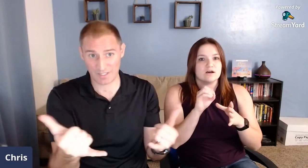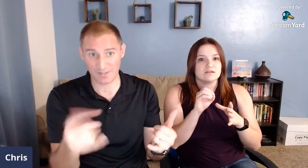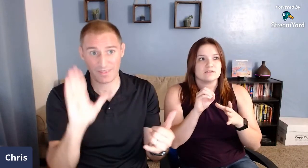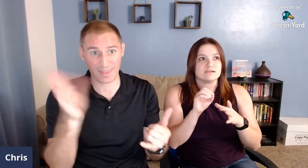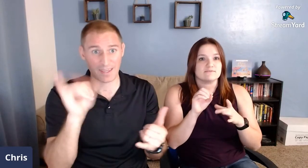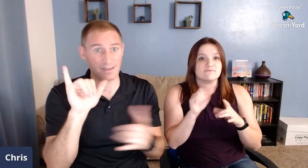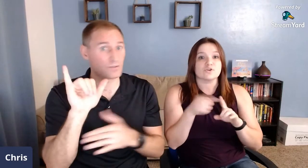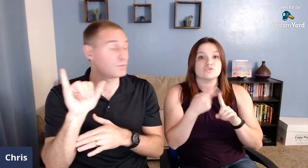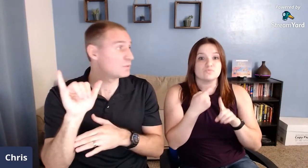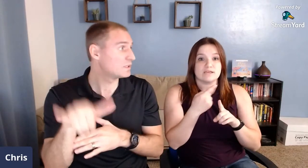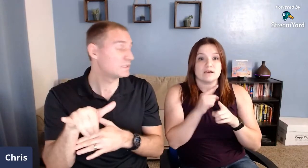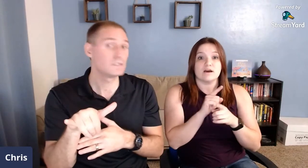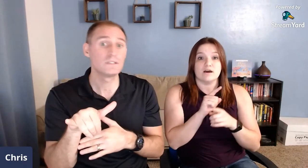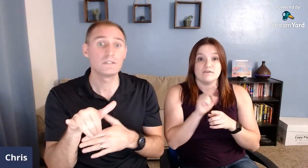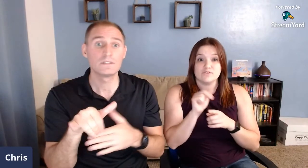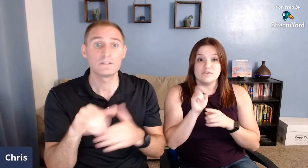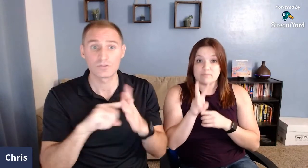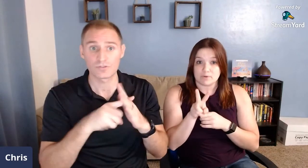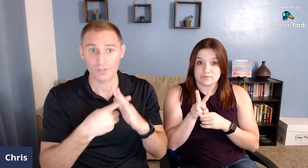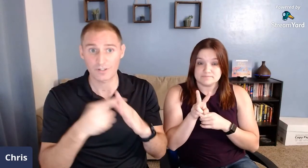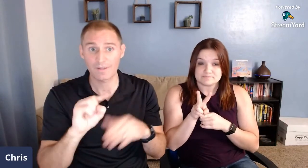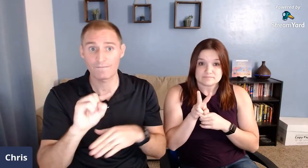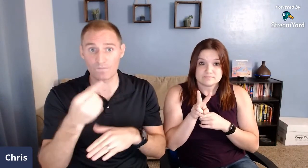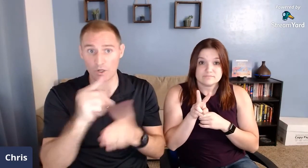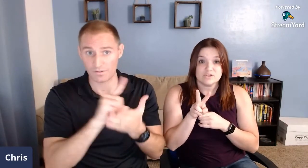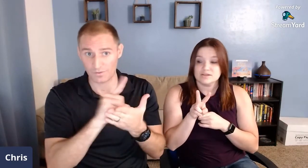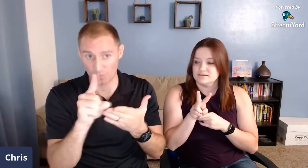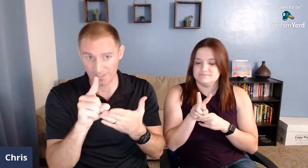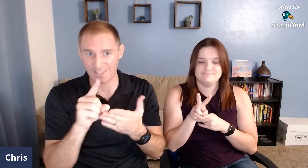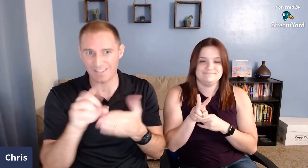start the first week of November.